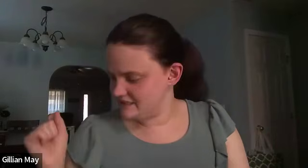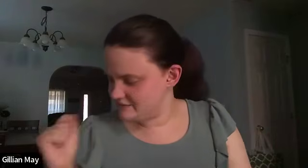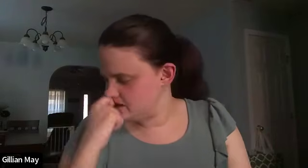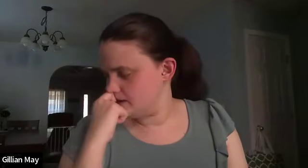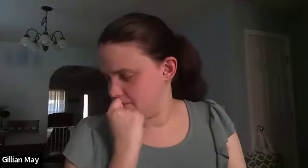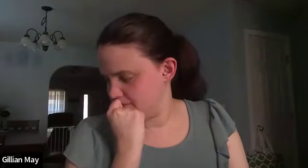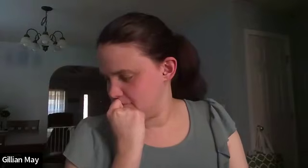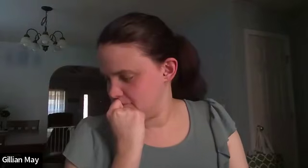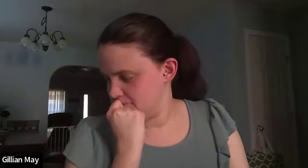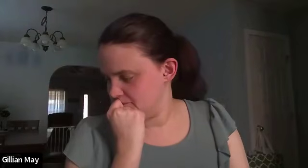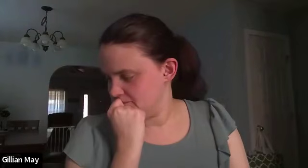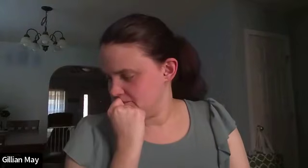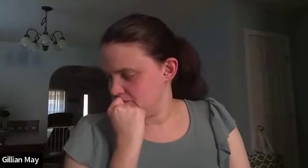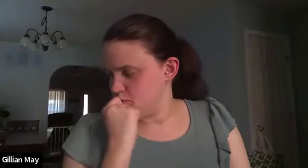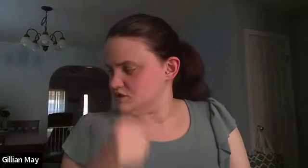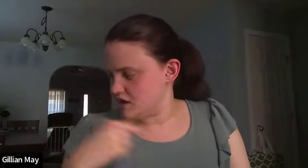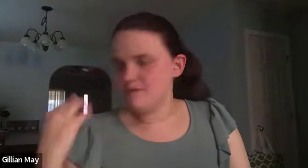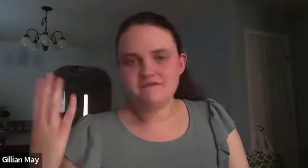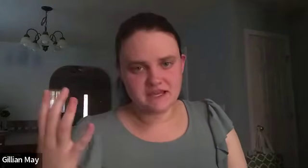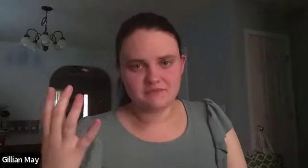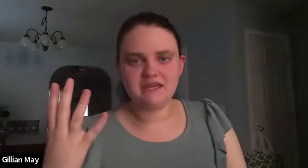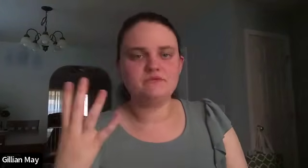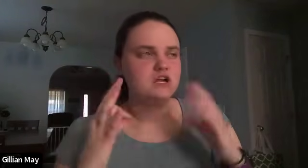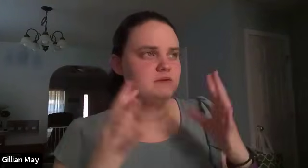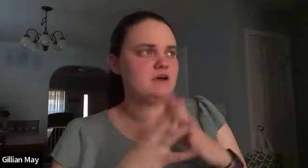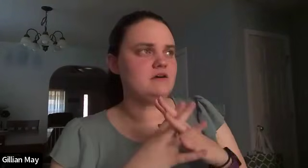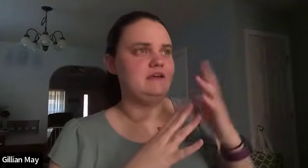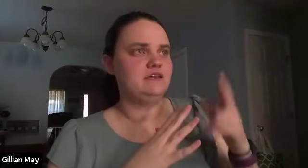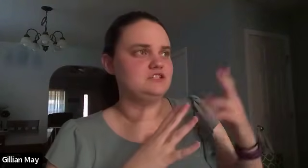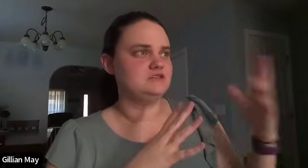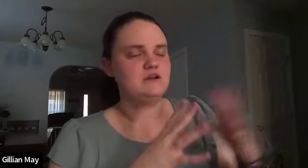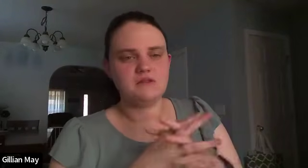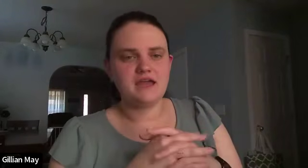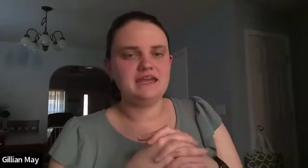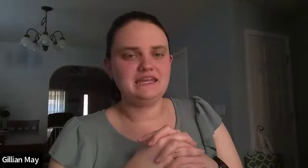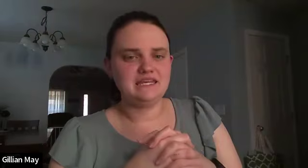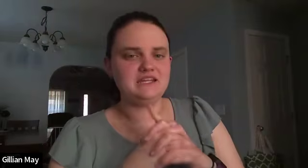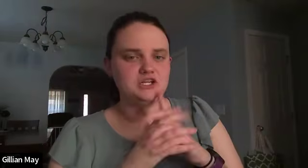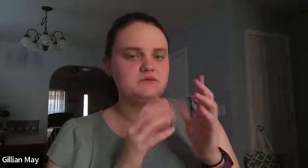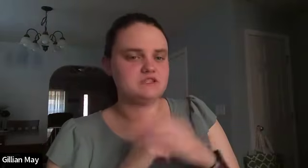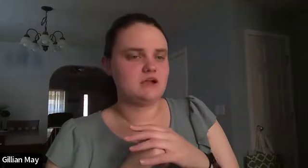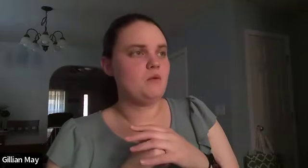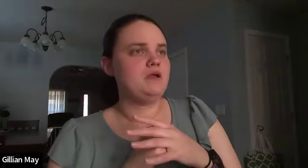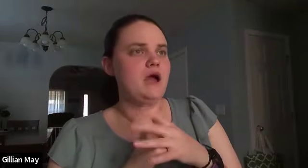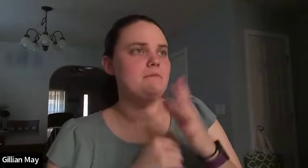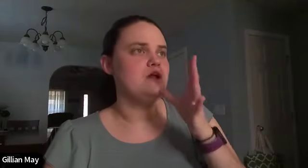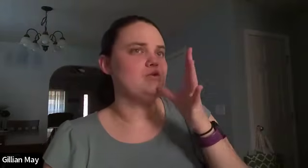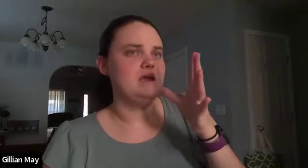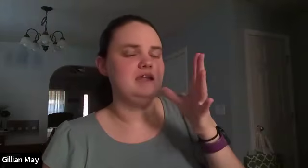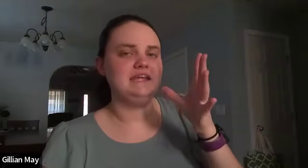he was talking about? We're talking about family and we're talking about like history and all that. And he literally was talking about, well, yeah, my great, and